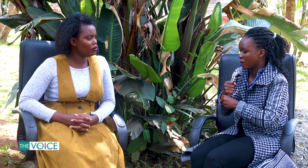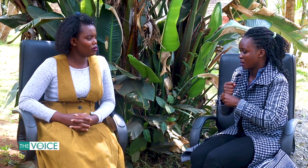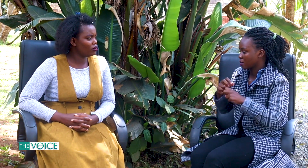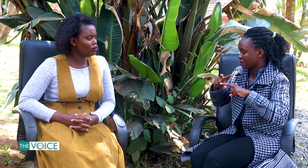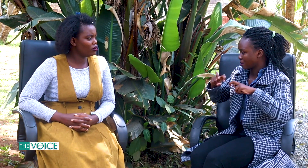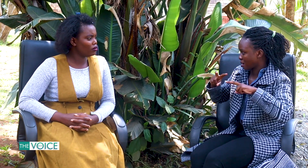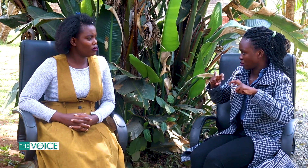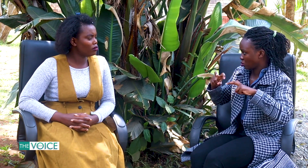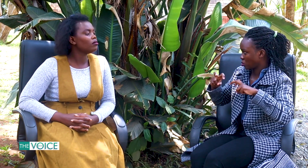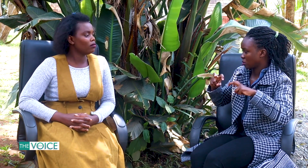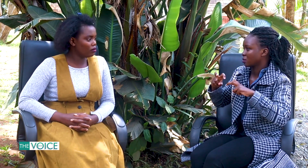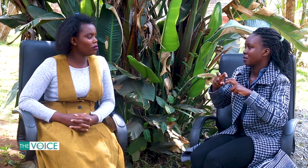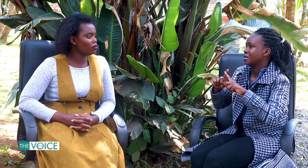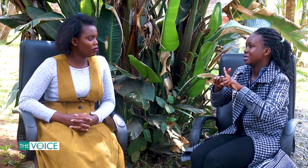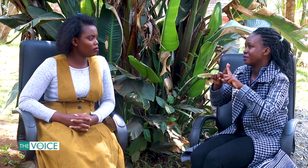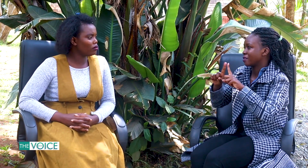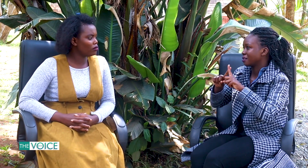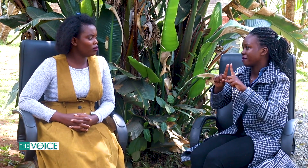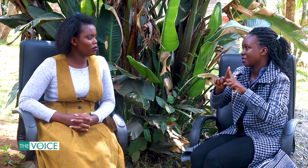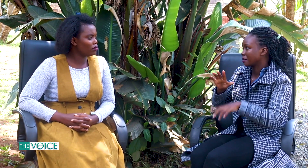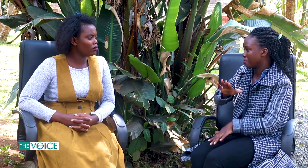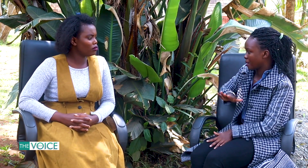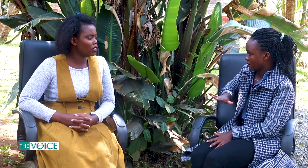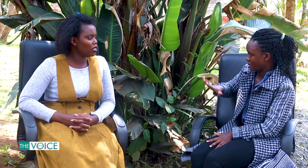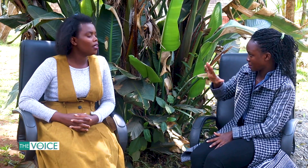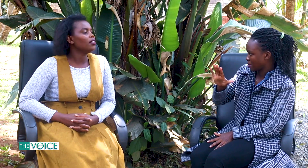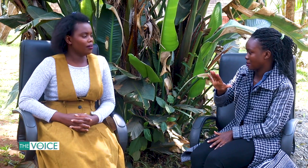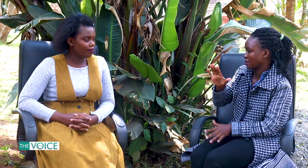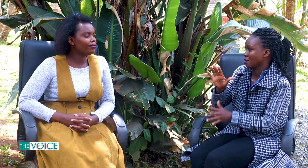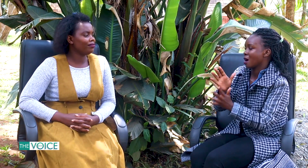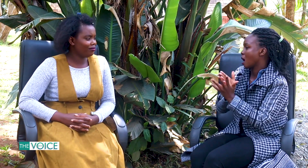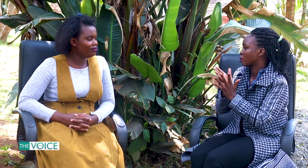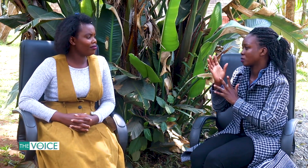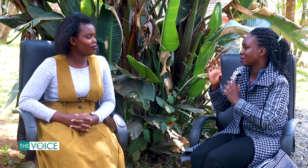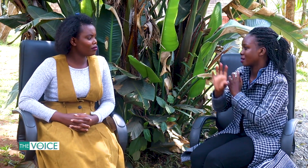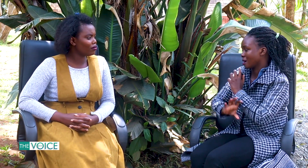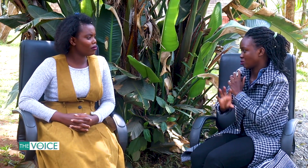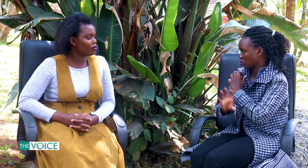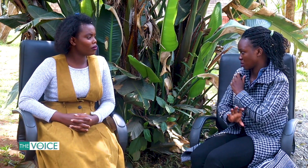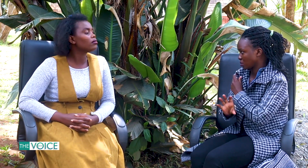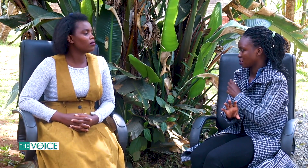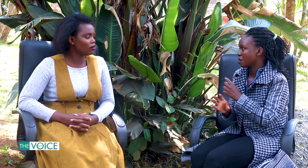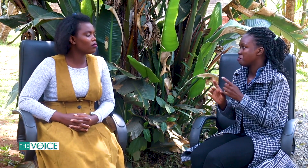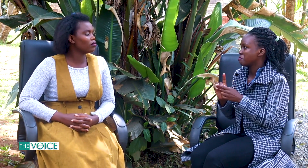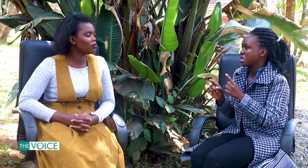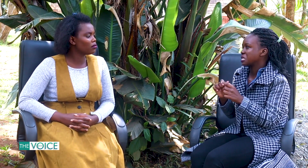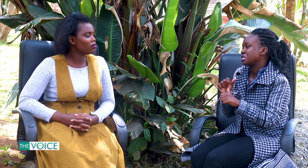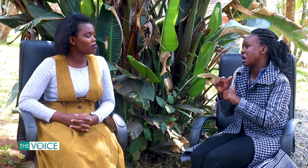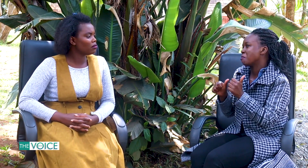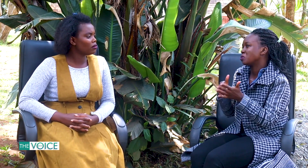I remember we started our work in the field by doing a research for different areas in the